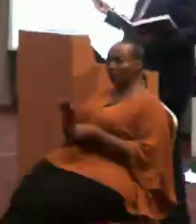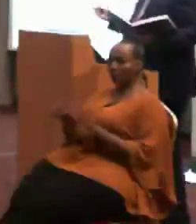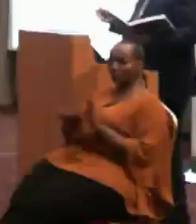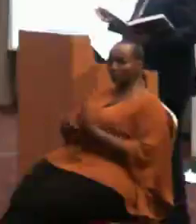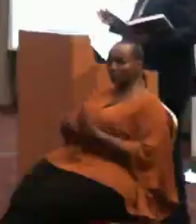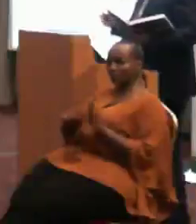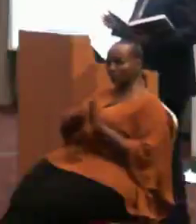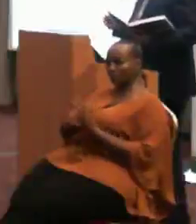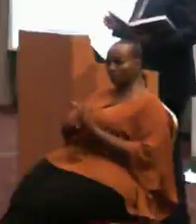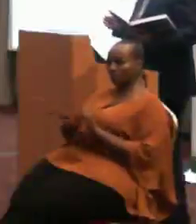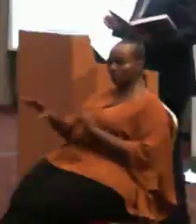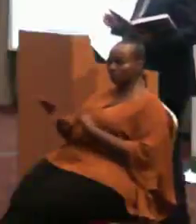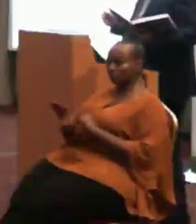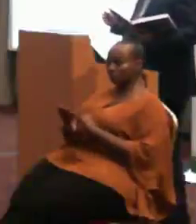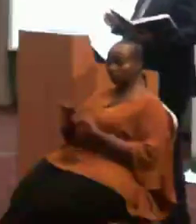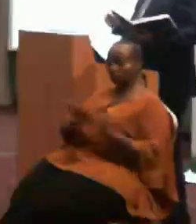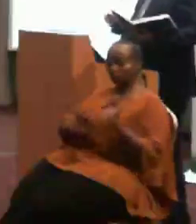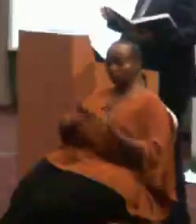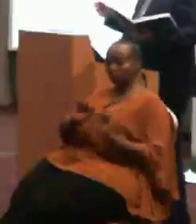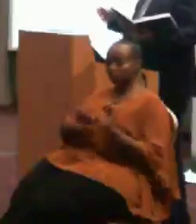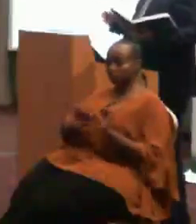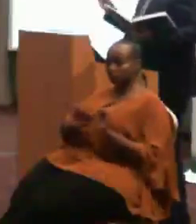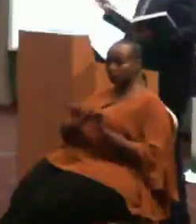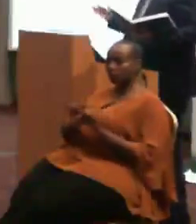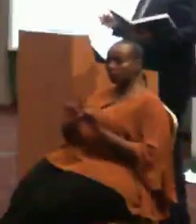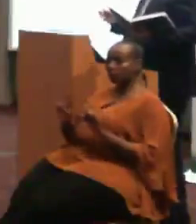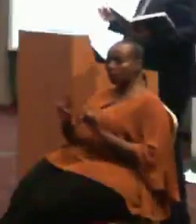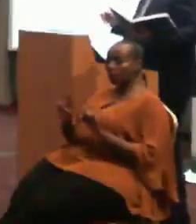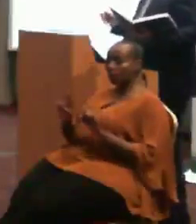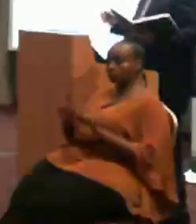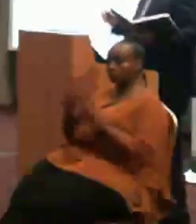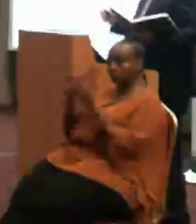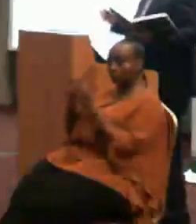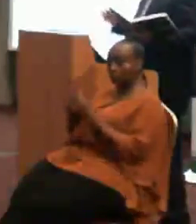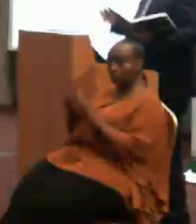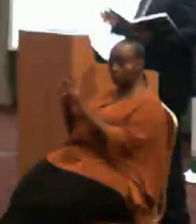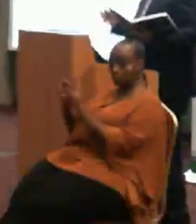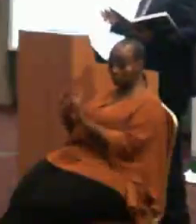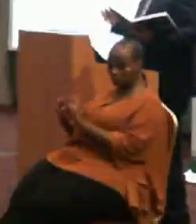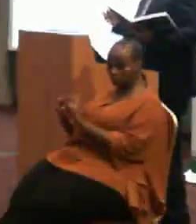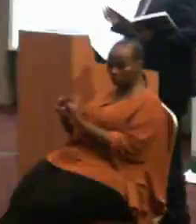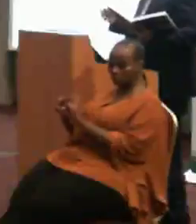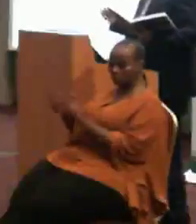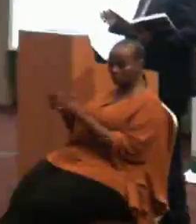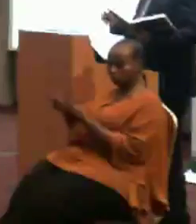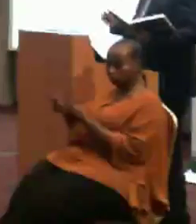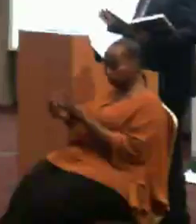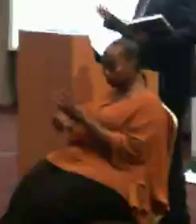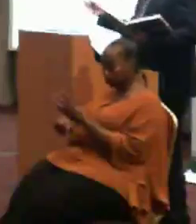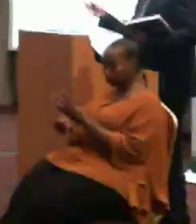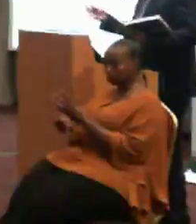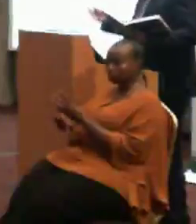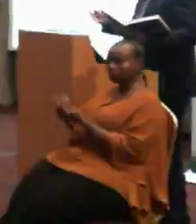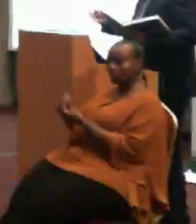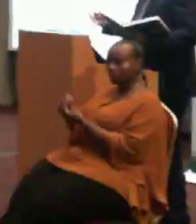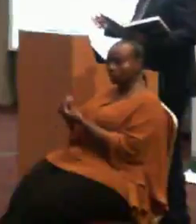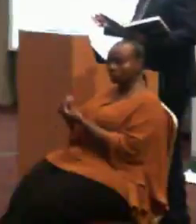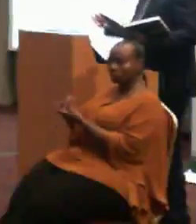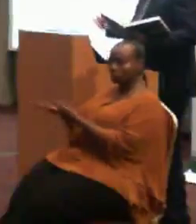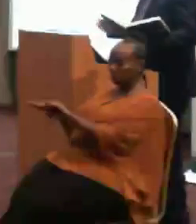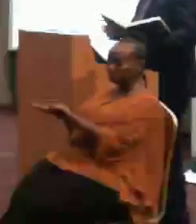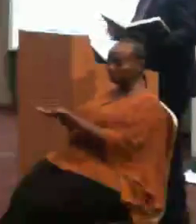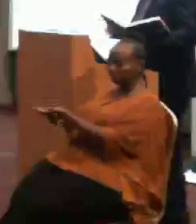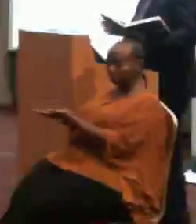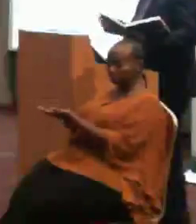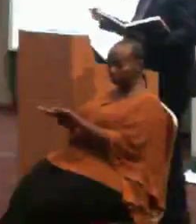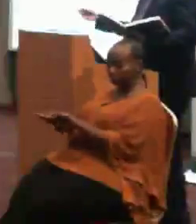of investment ratings. But in terms of the overall price of electricity, etc., and those discussions we'll do in a bit more